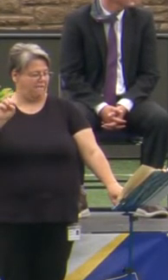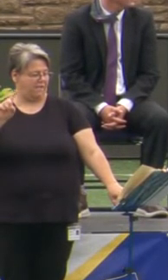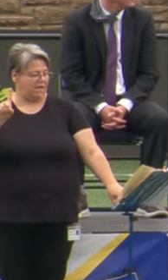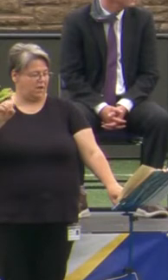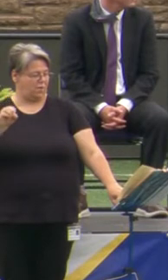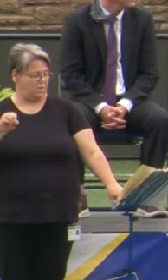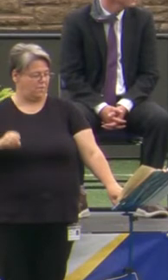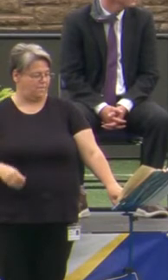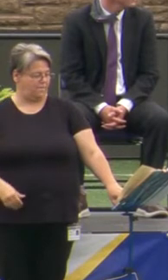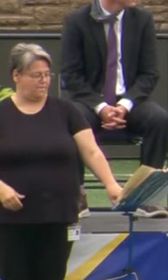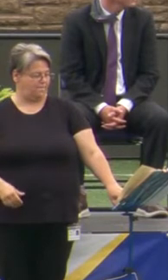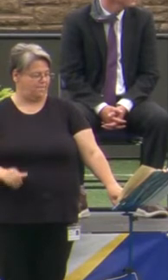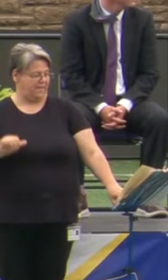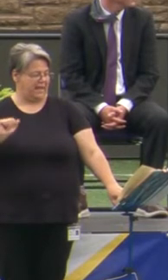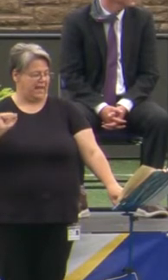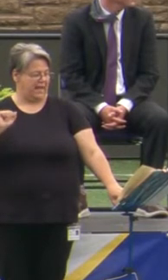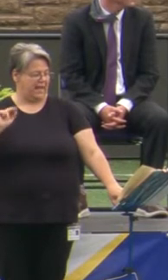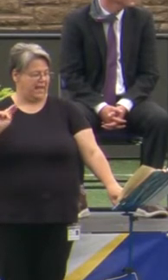Anthony Pope.